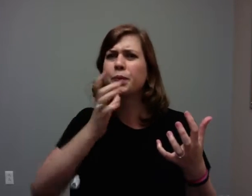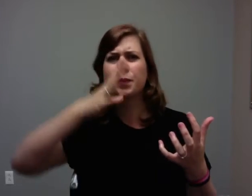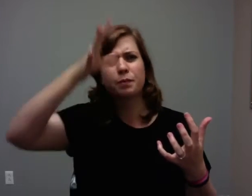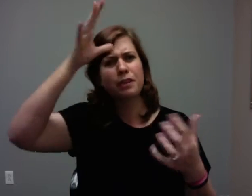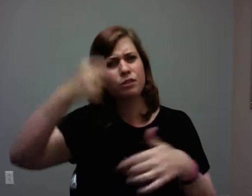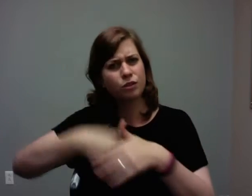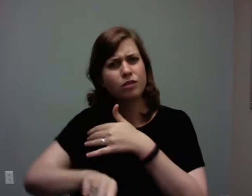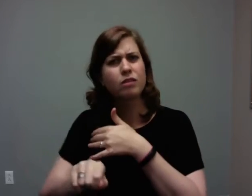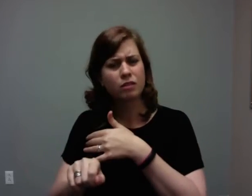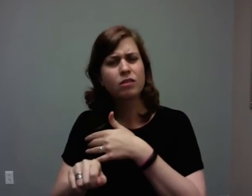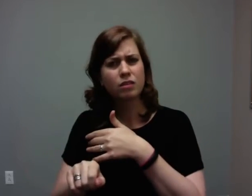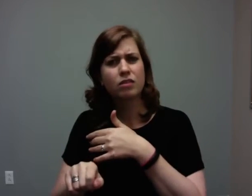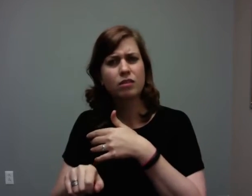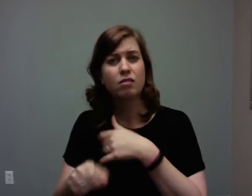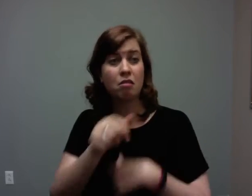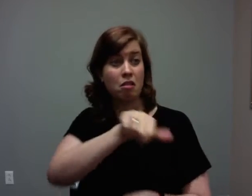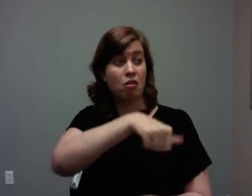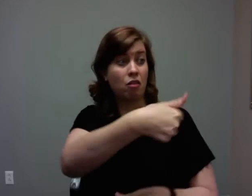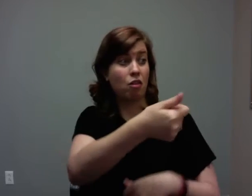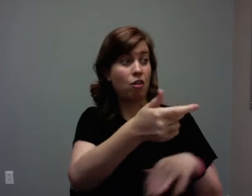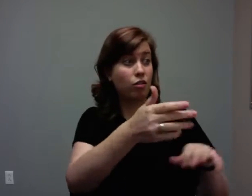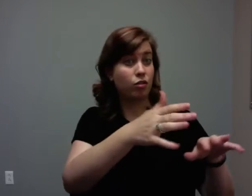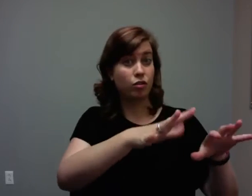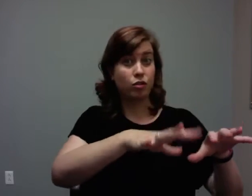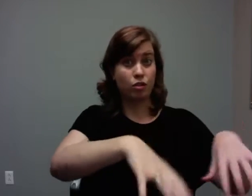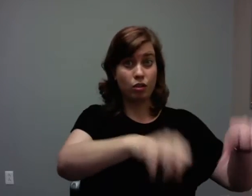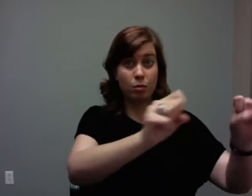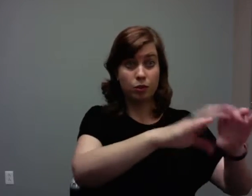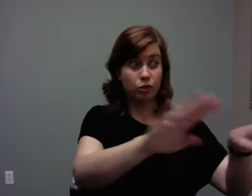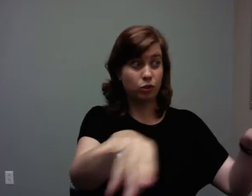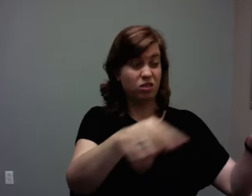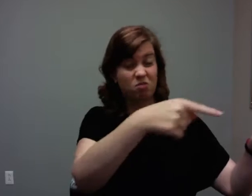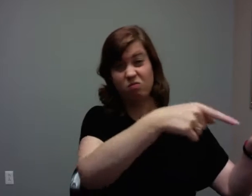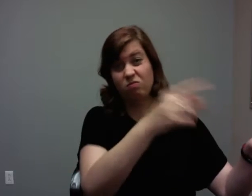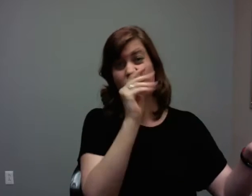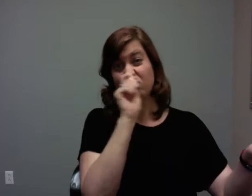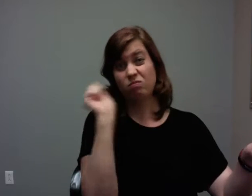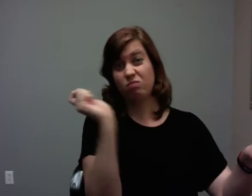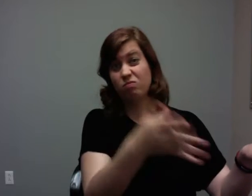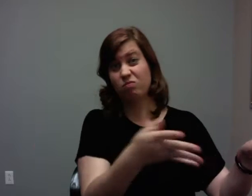for adoption, and they have a different attitude. They may